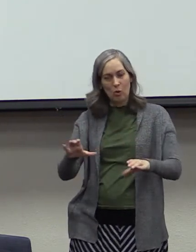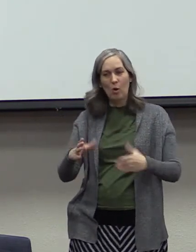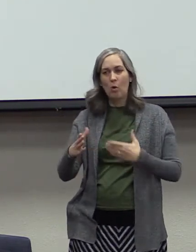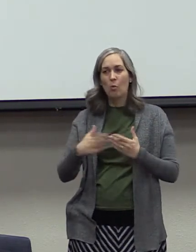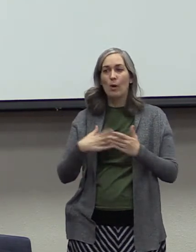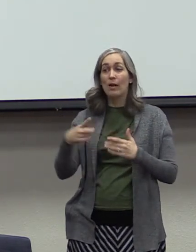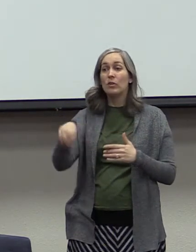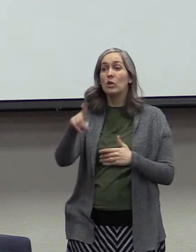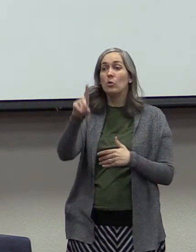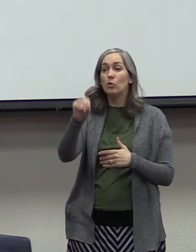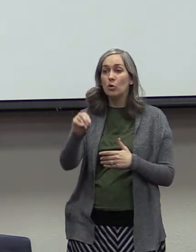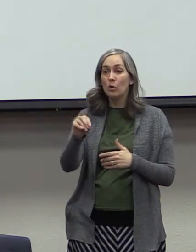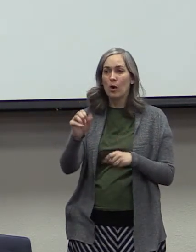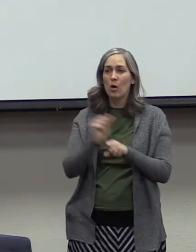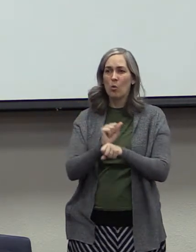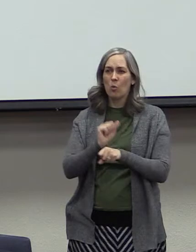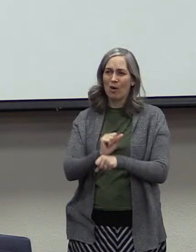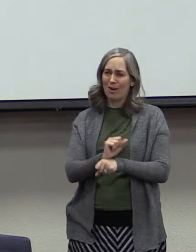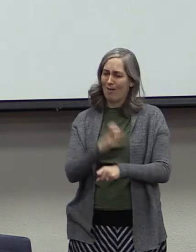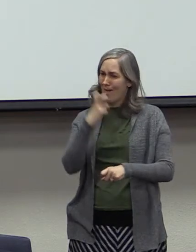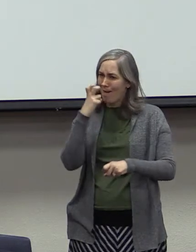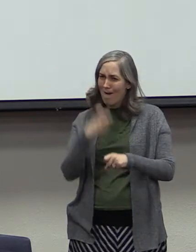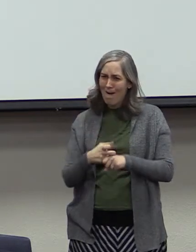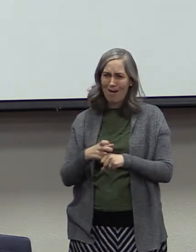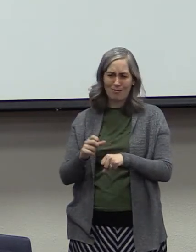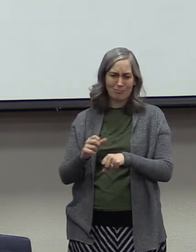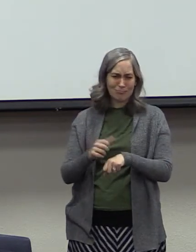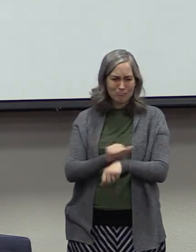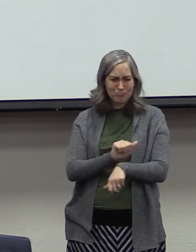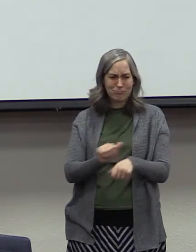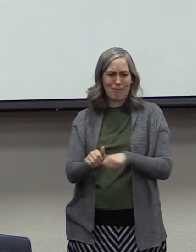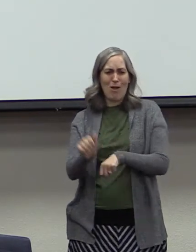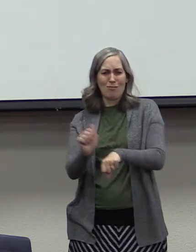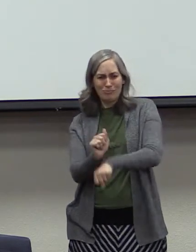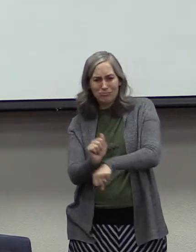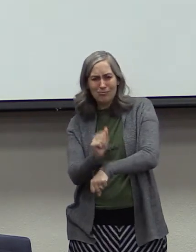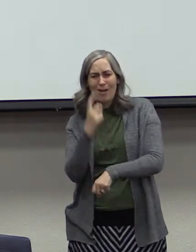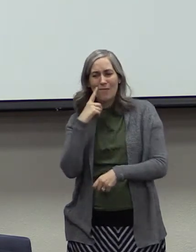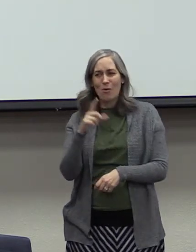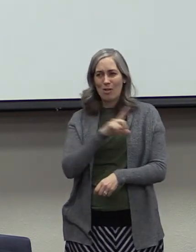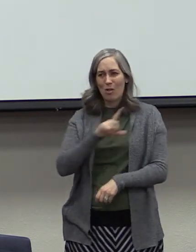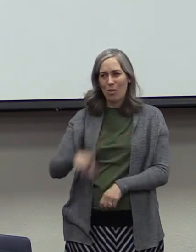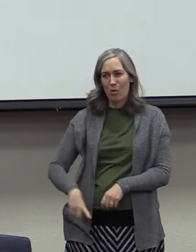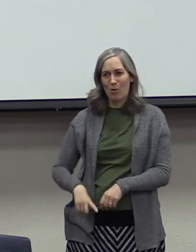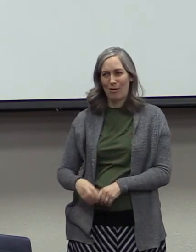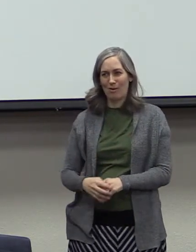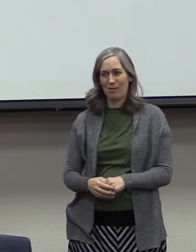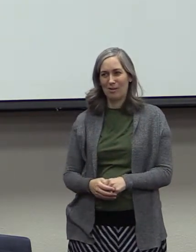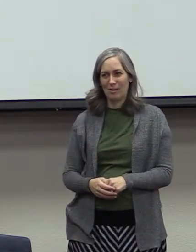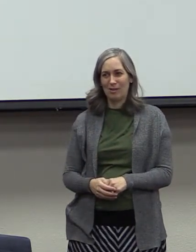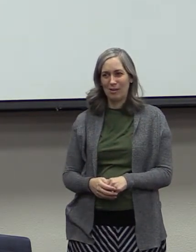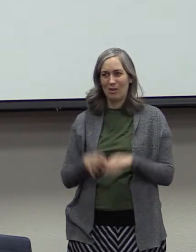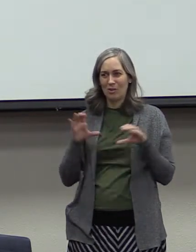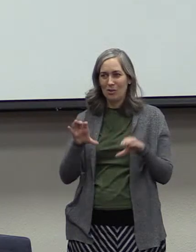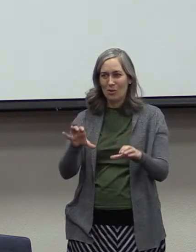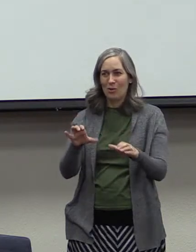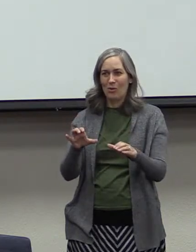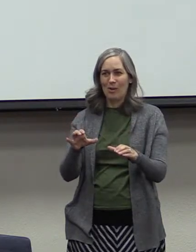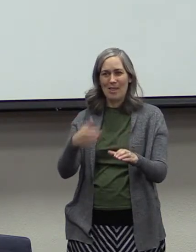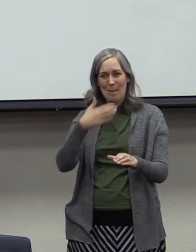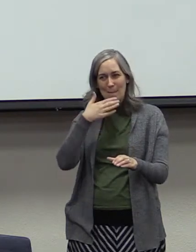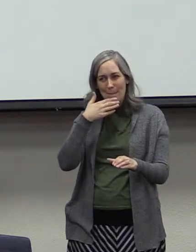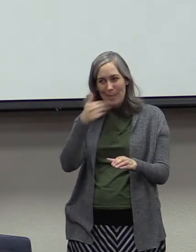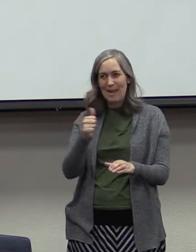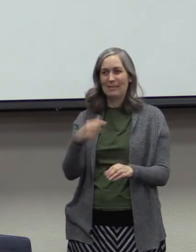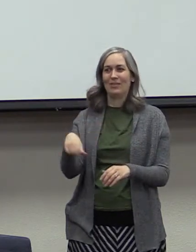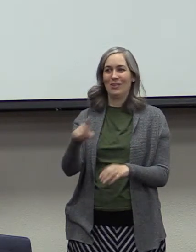your work heartily as for the Lord. I think that heartily has the idea of do it the best